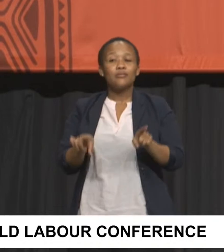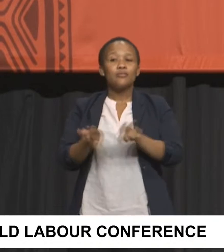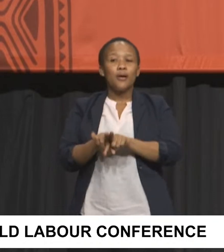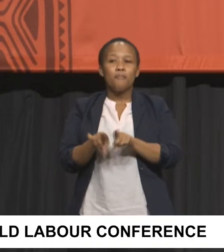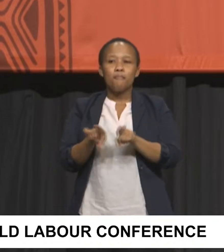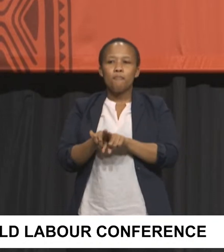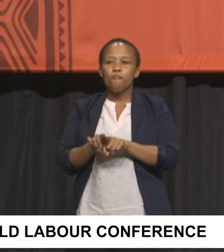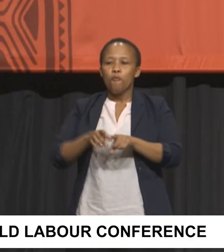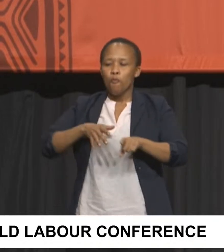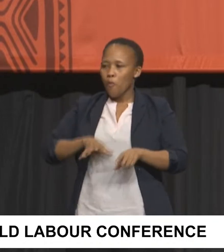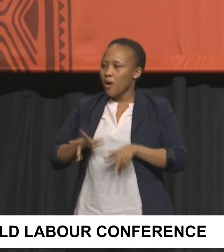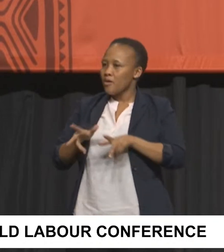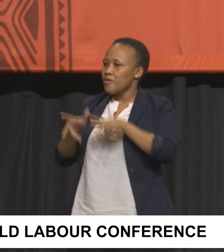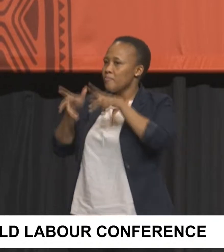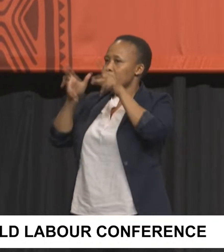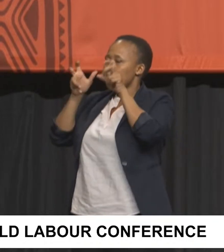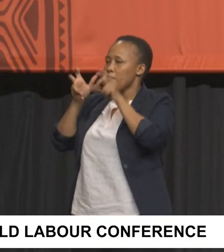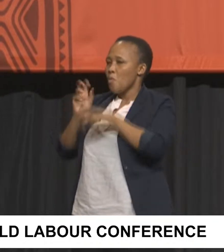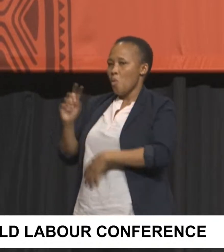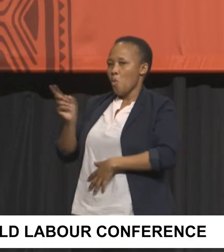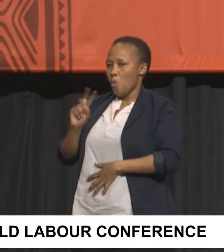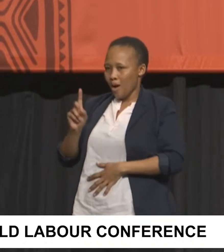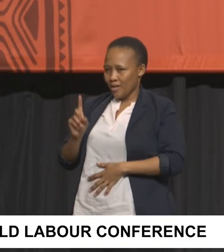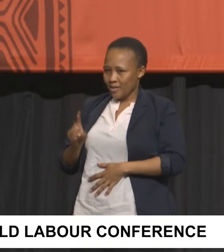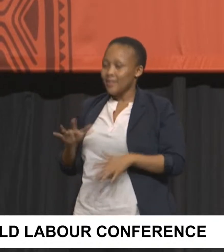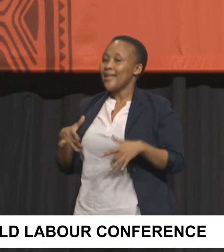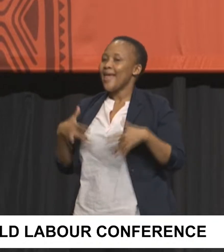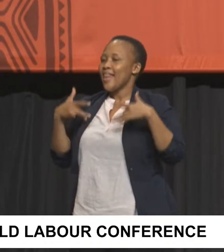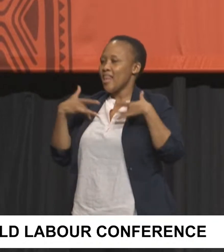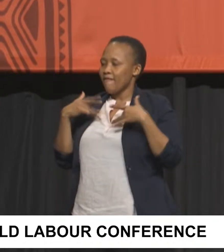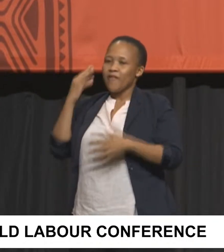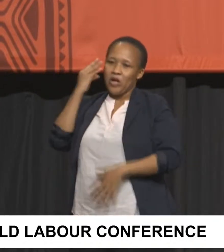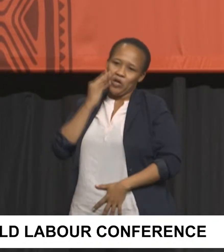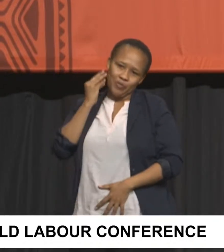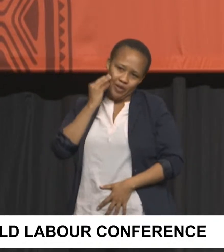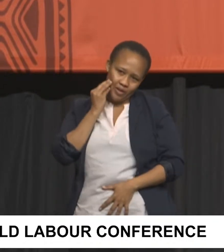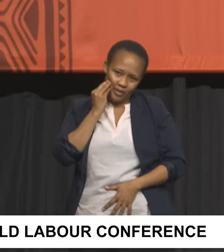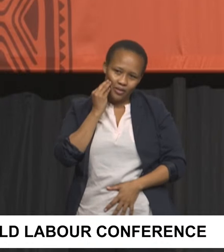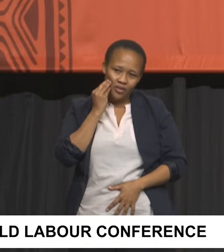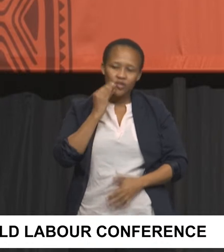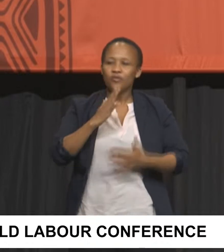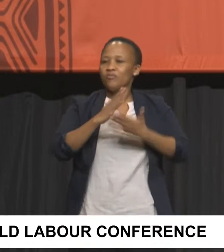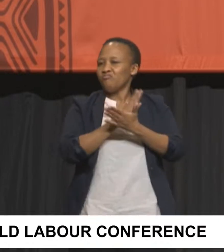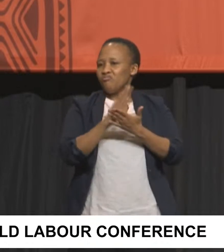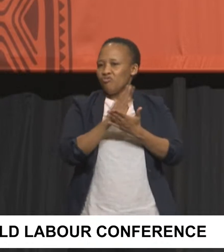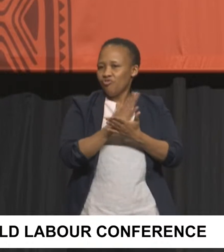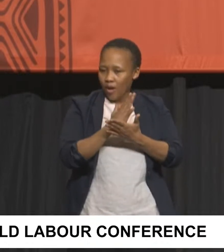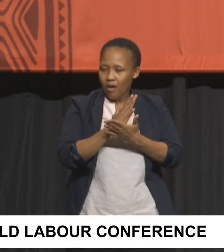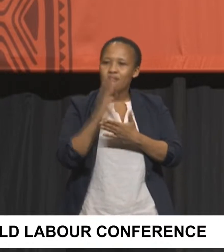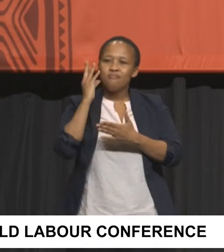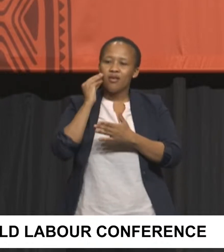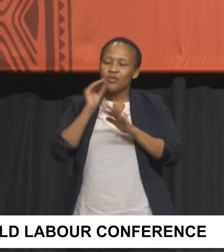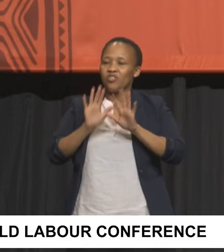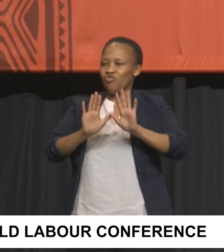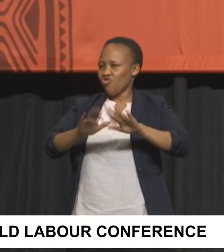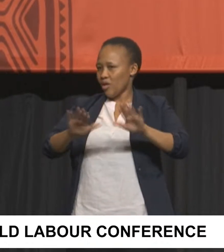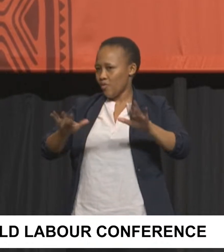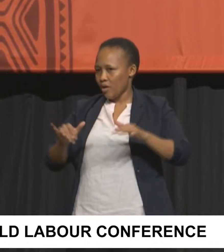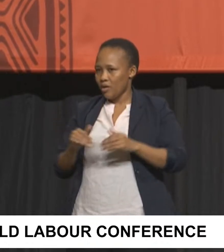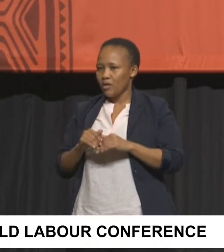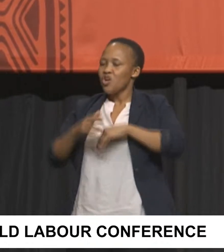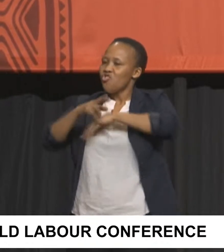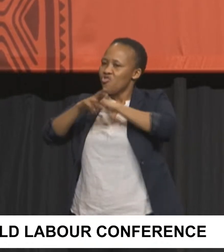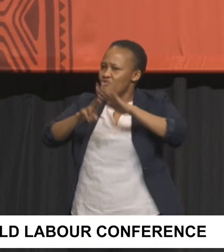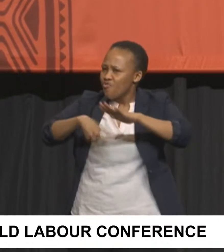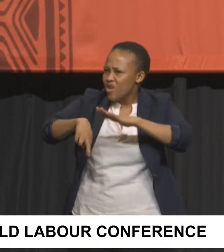the lived experiences and the shared perspectives of the children. So young people from different regions are represented